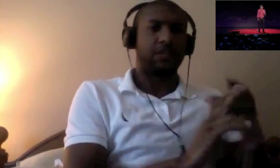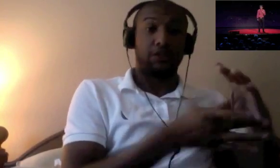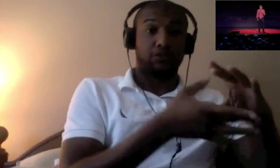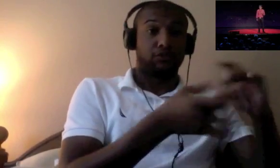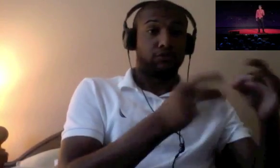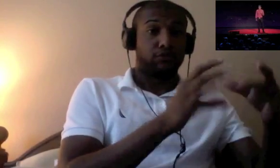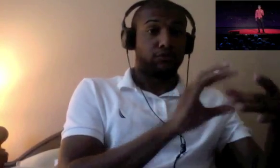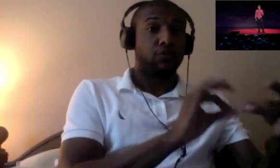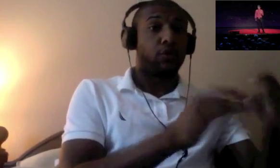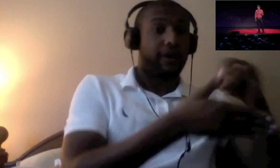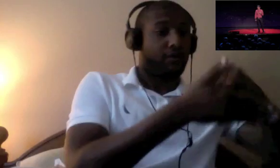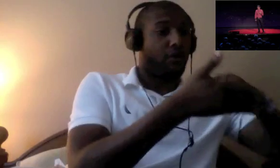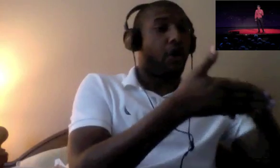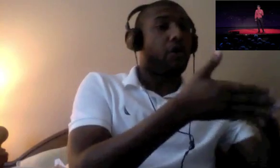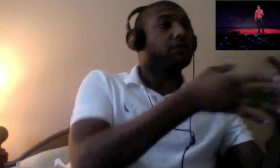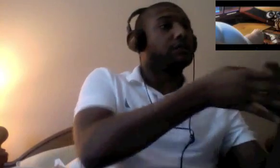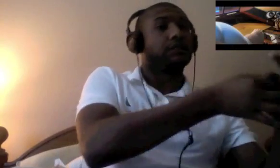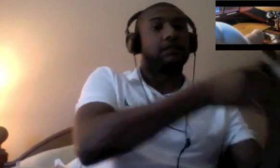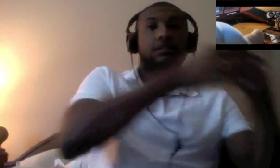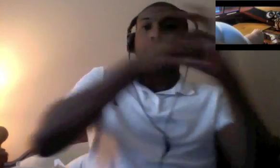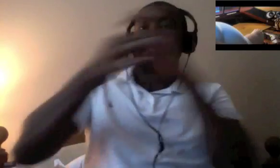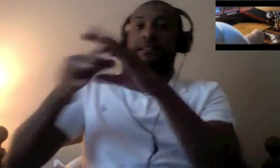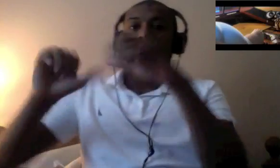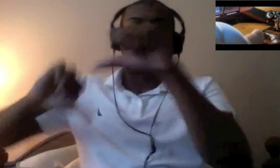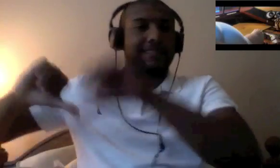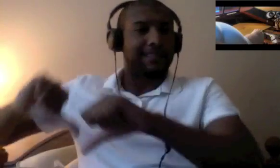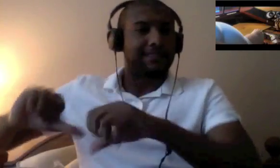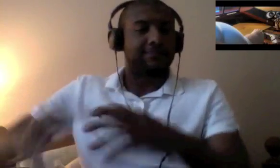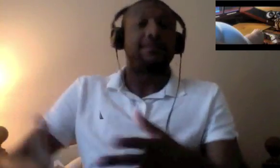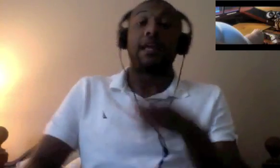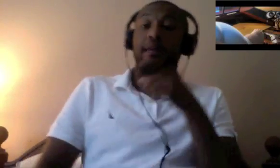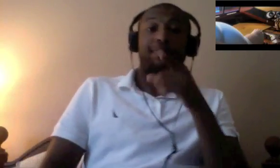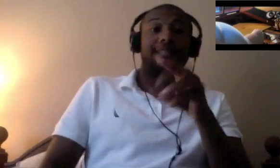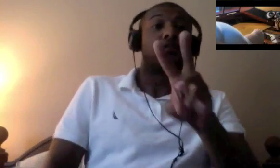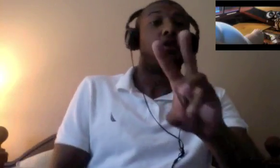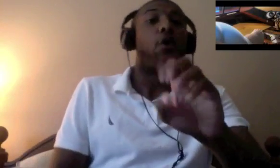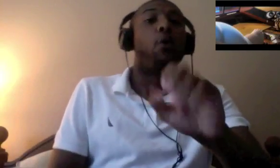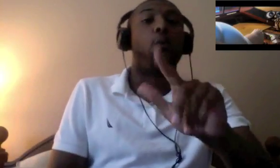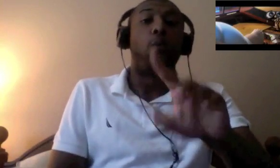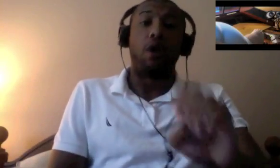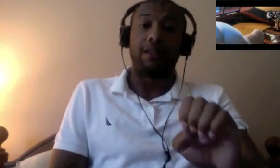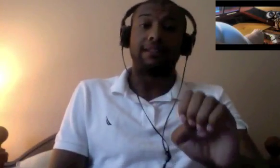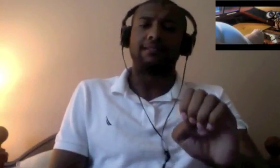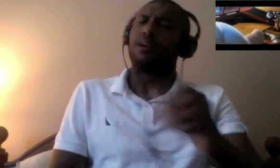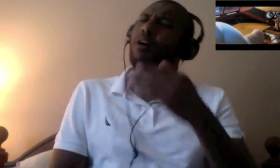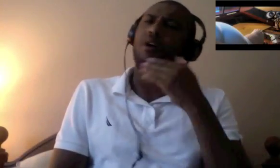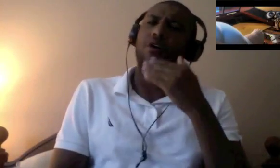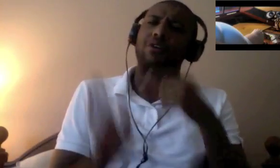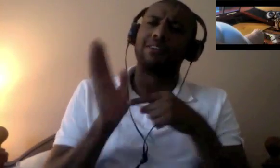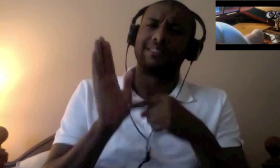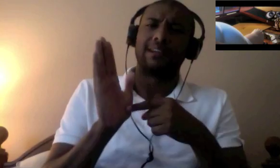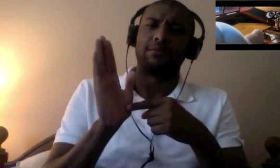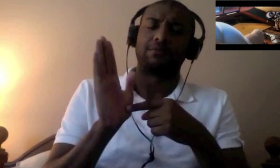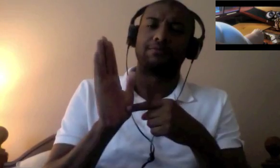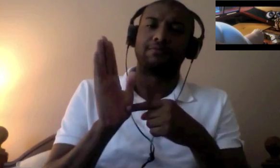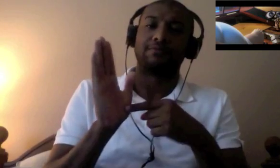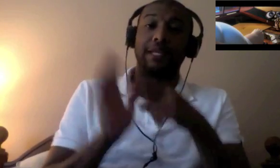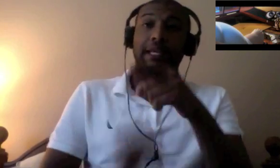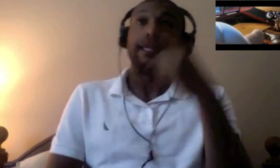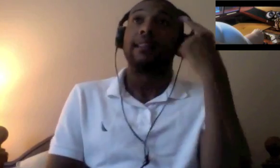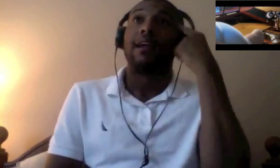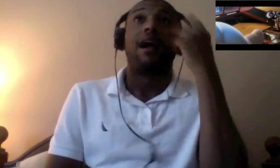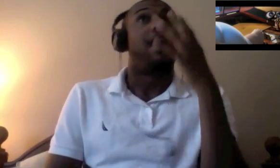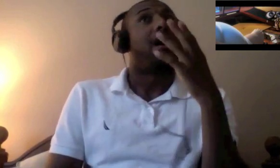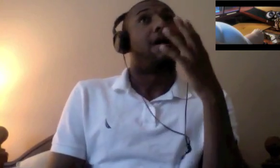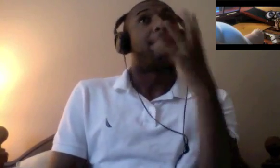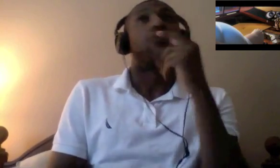to get us to a place of wonder. This guy, Wally, is a great example of that. He finds beauty in the simplest things. But